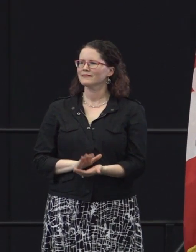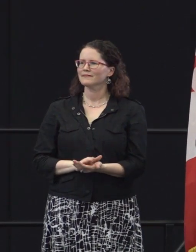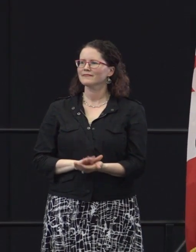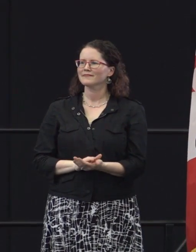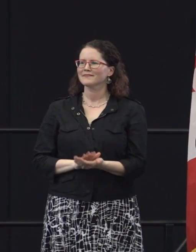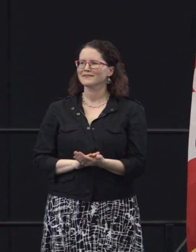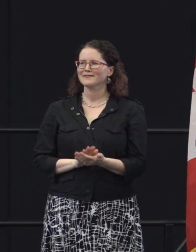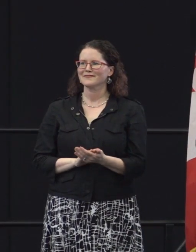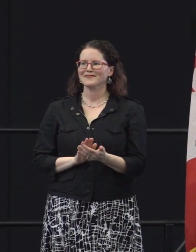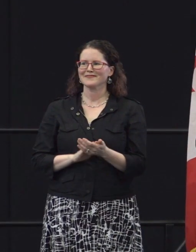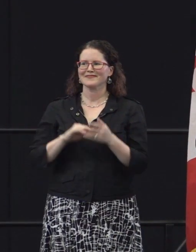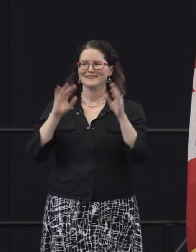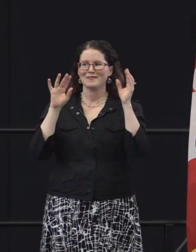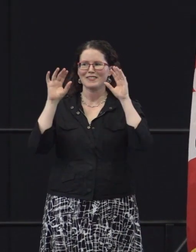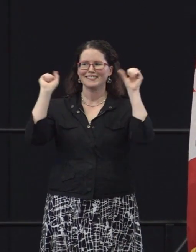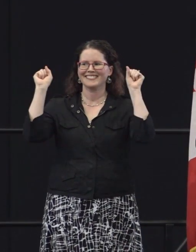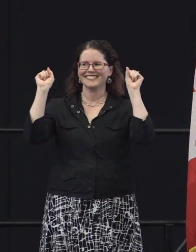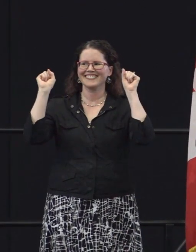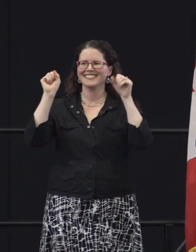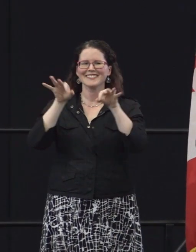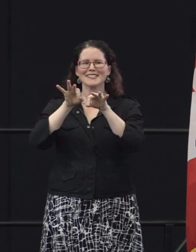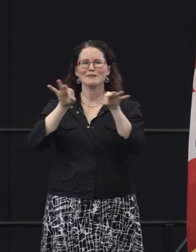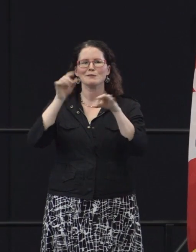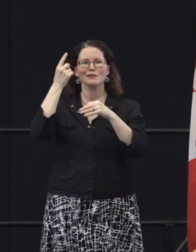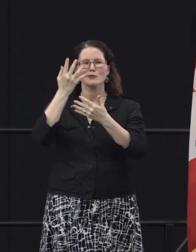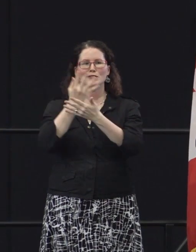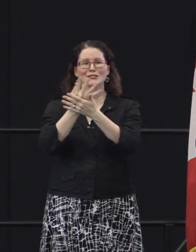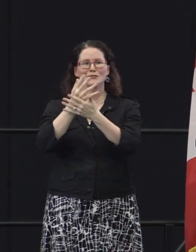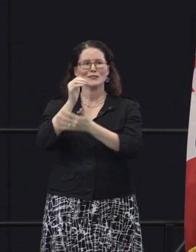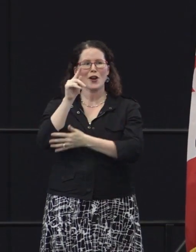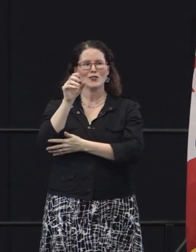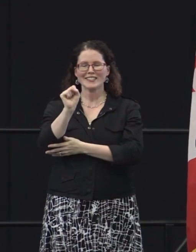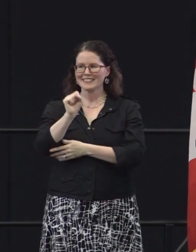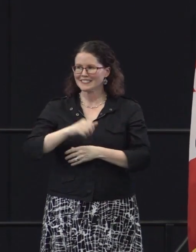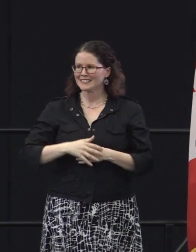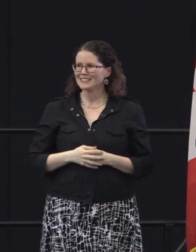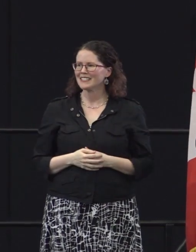Mr. President, for the Diploma in Screen Arts.